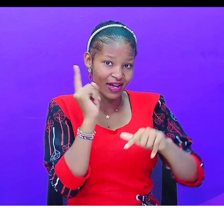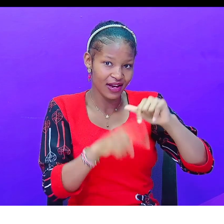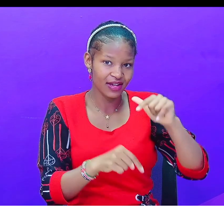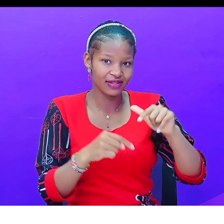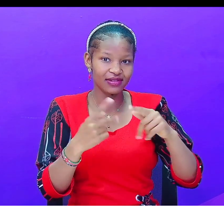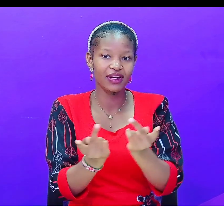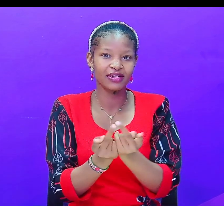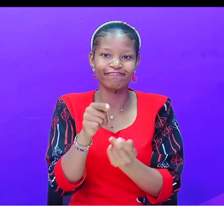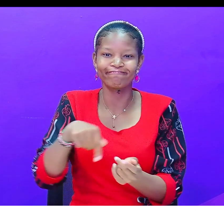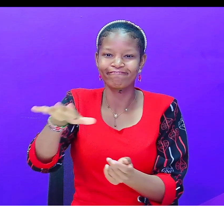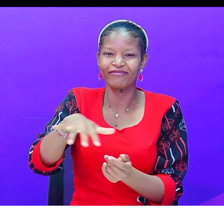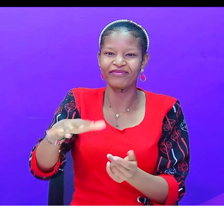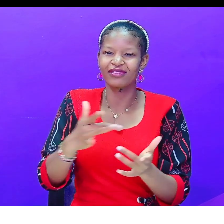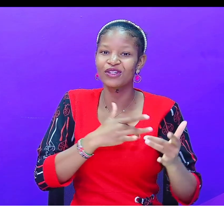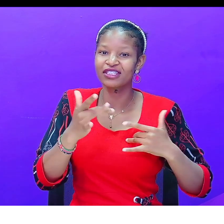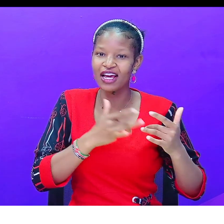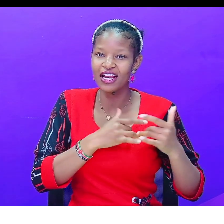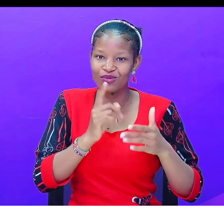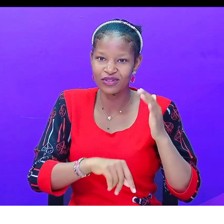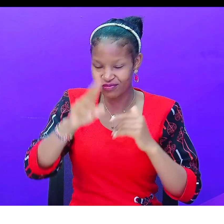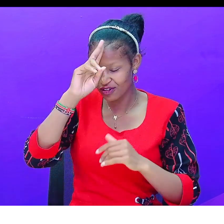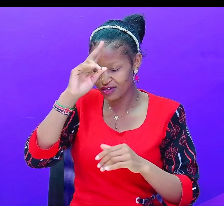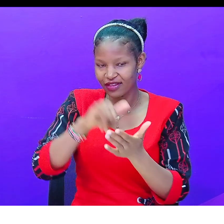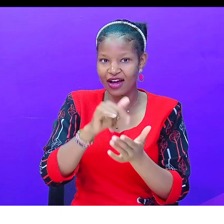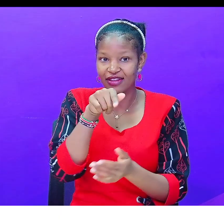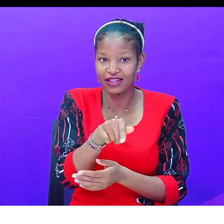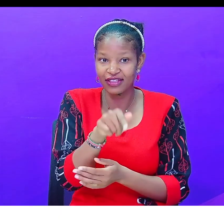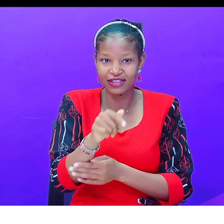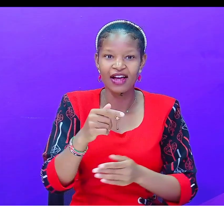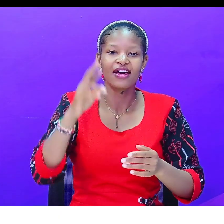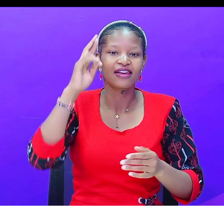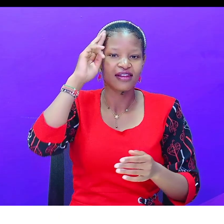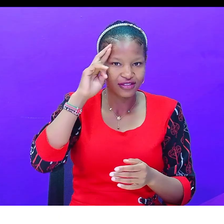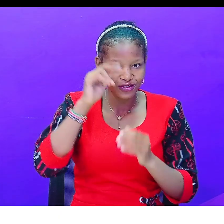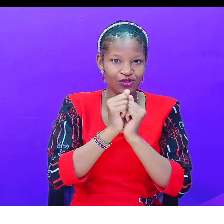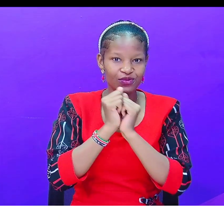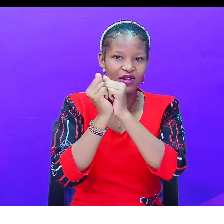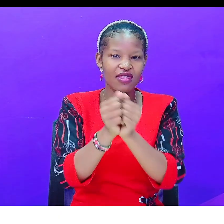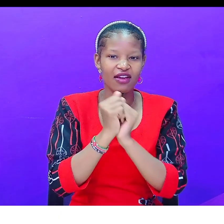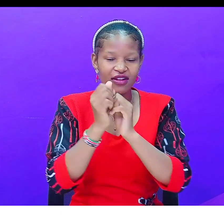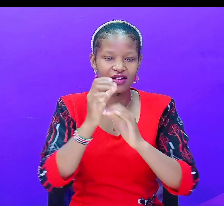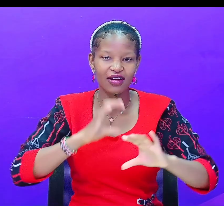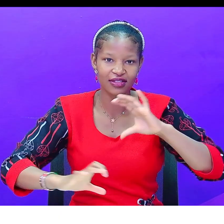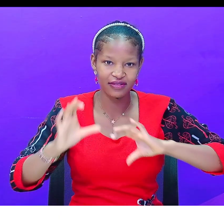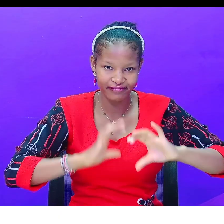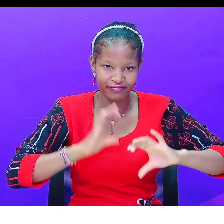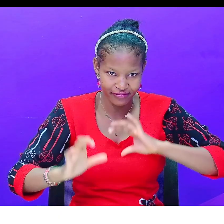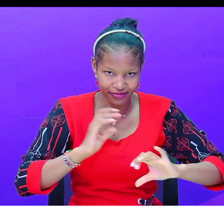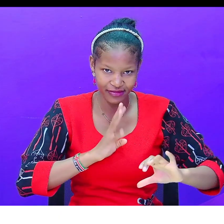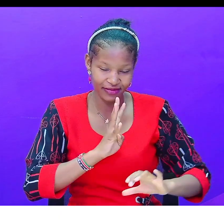He emphasized that rhetoric and sloganeering alone cannot replace concrete policies that resonate